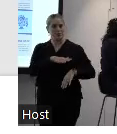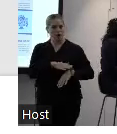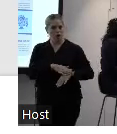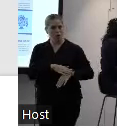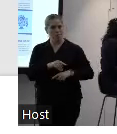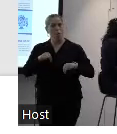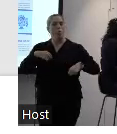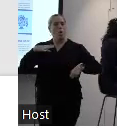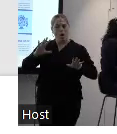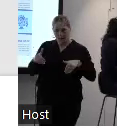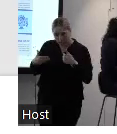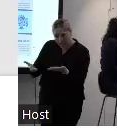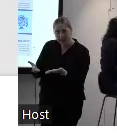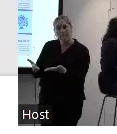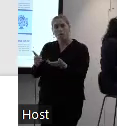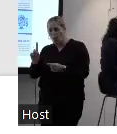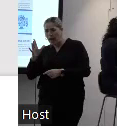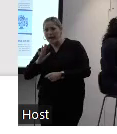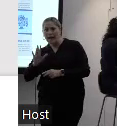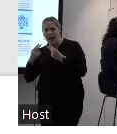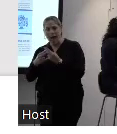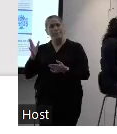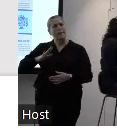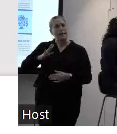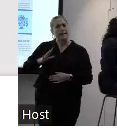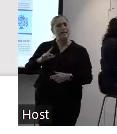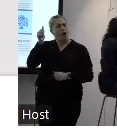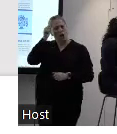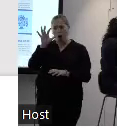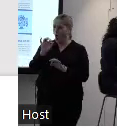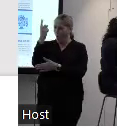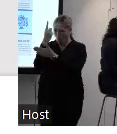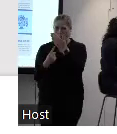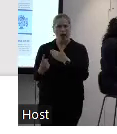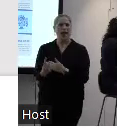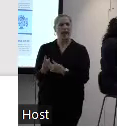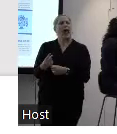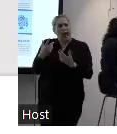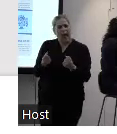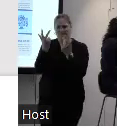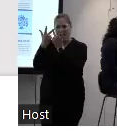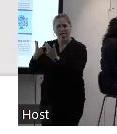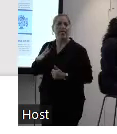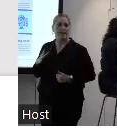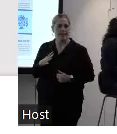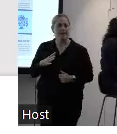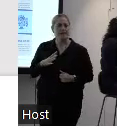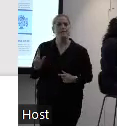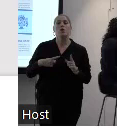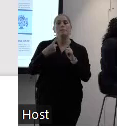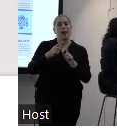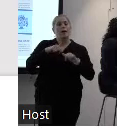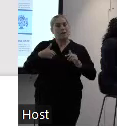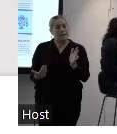just addressing needs that are specific to a single diagnosis, develop and roll out digital tools that can support those broad